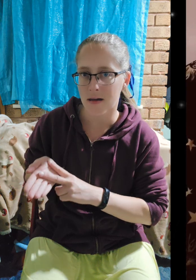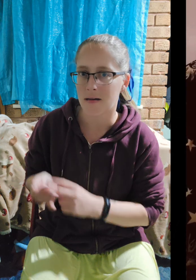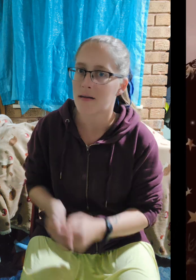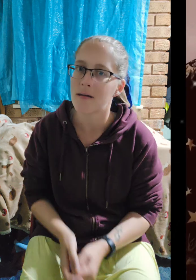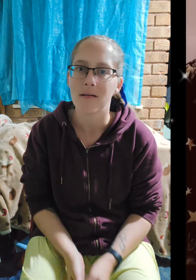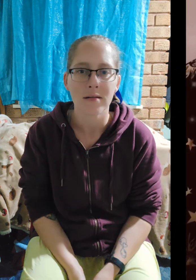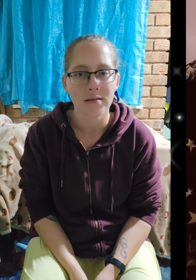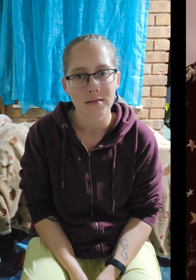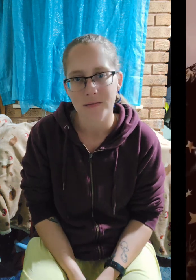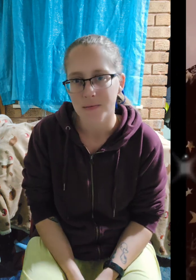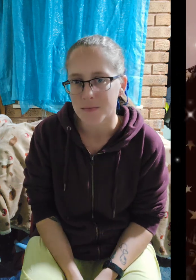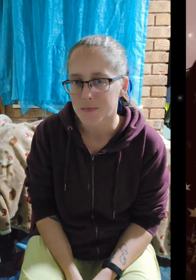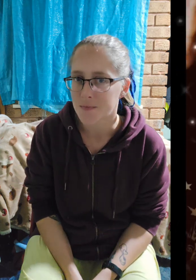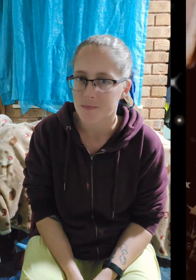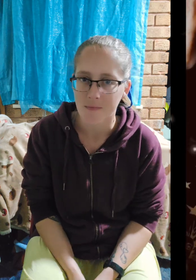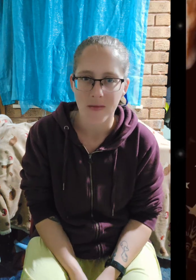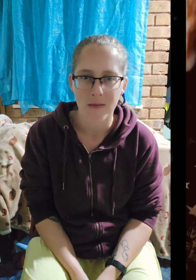Valerie.